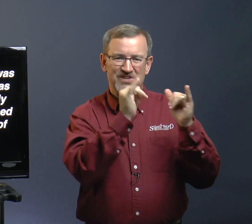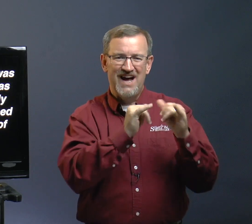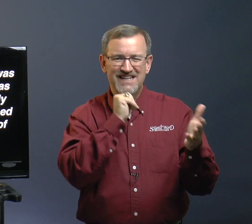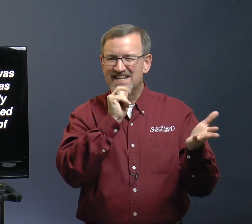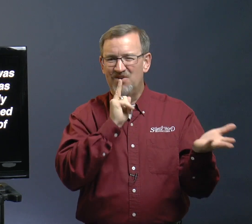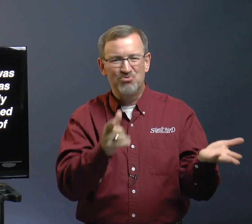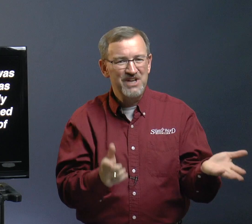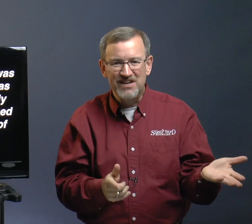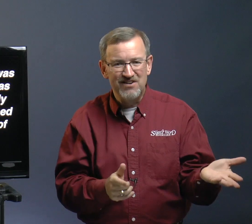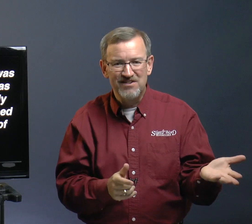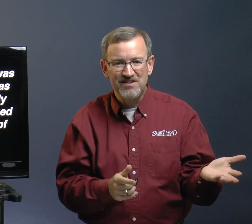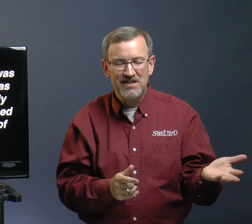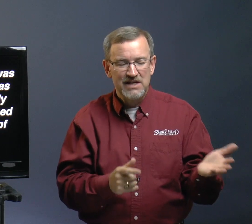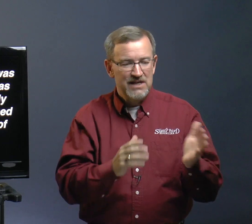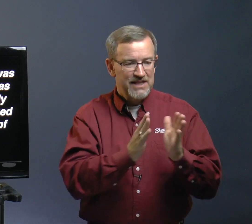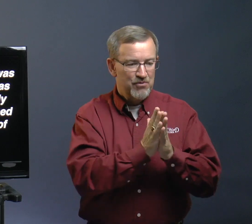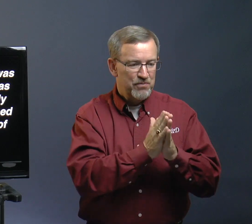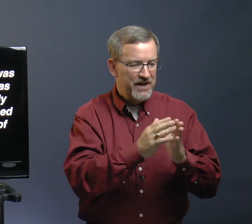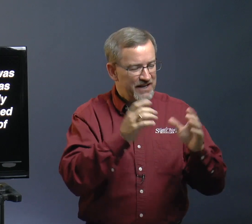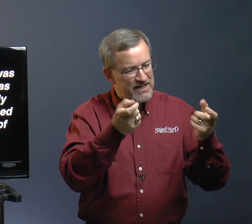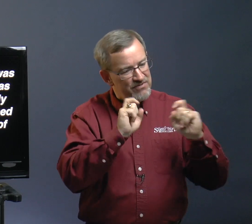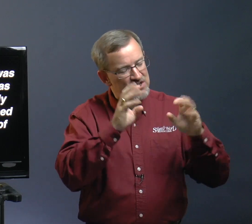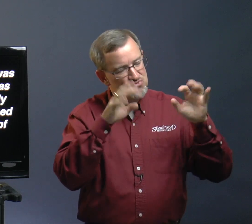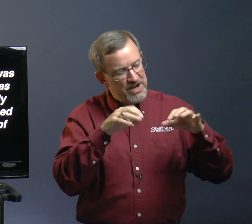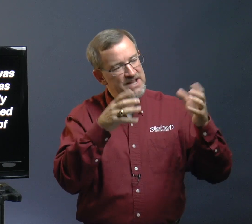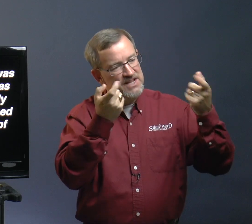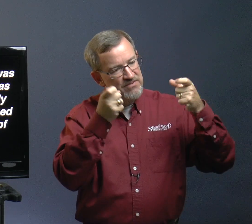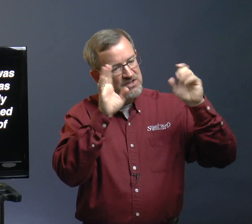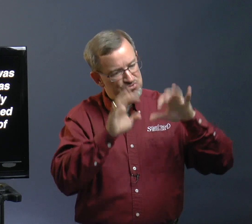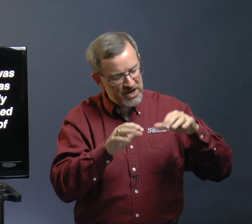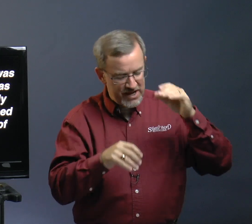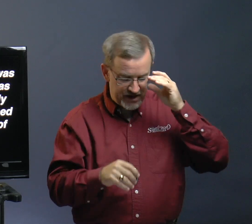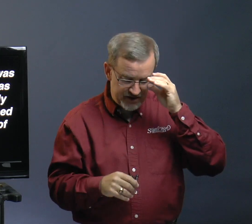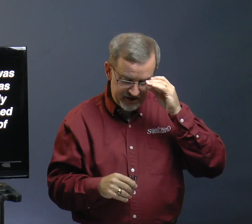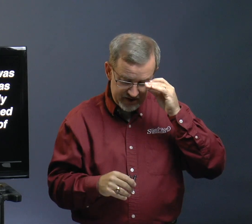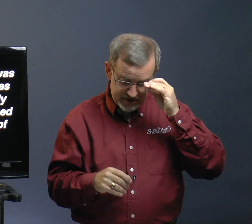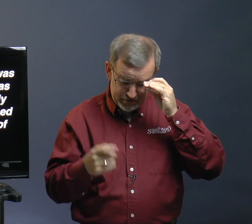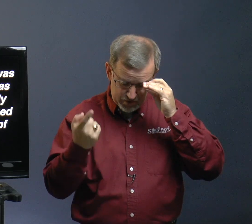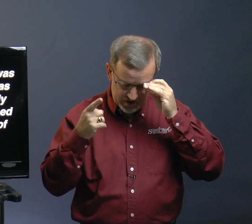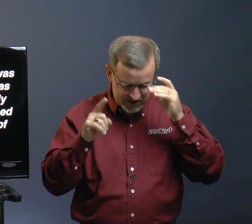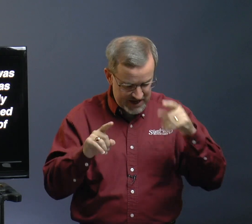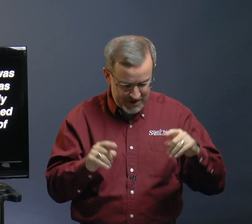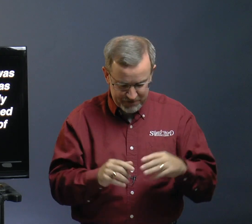god, it's not real. They were praying, give us rain, give us rain. But it wasn't happening.